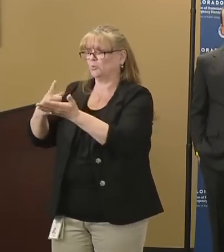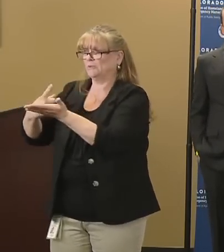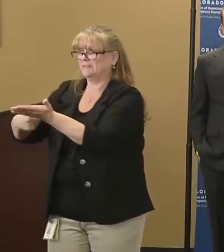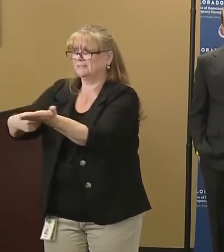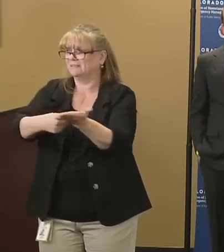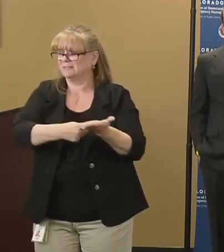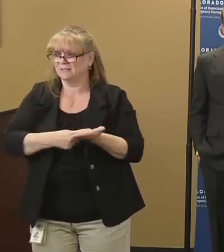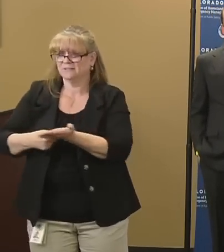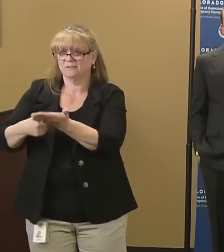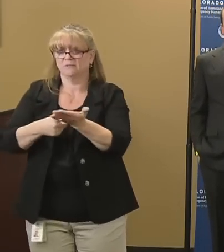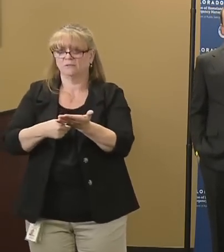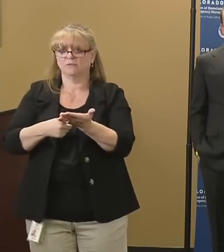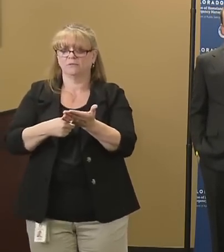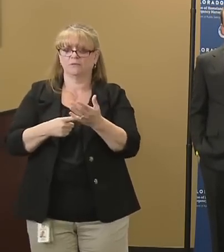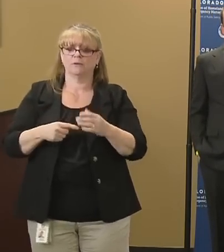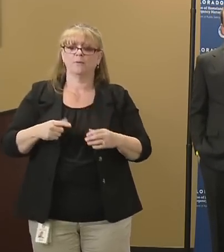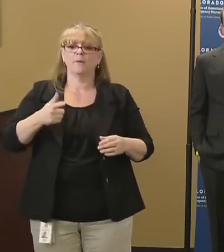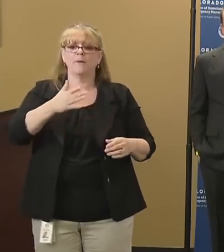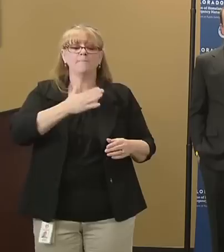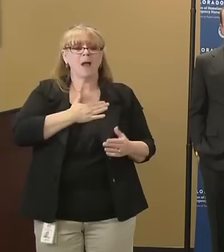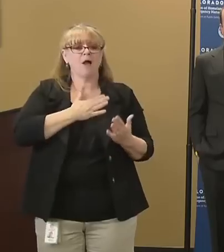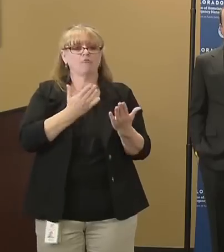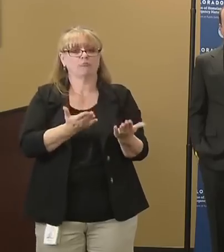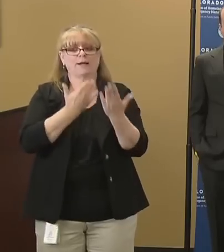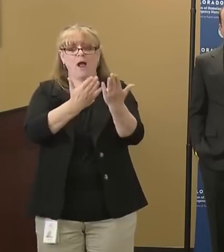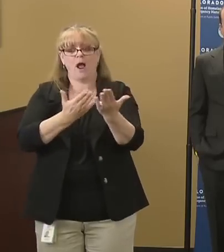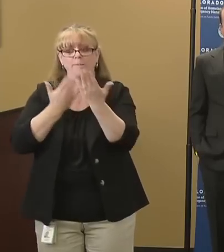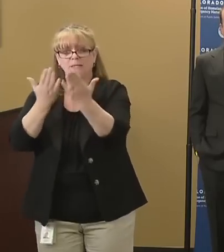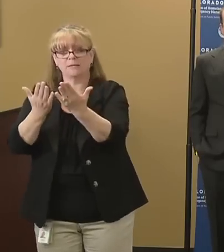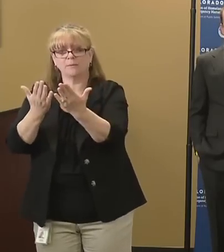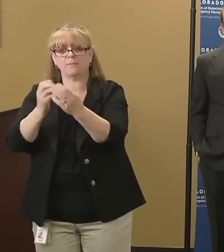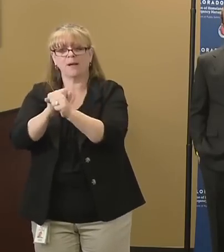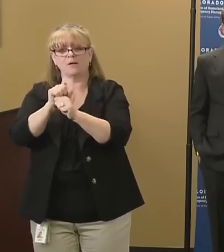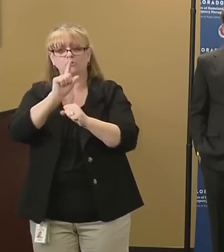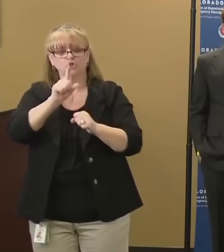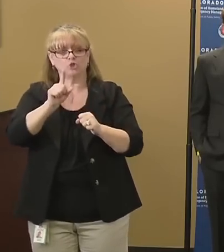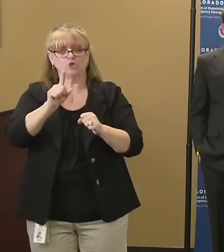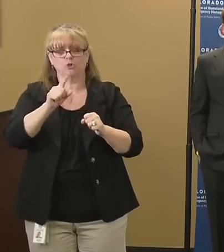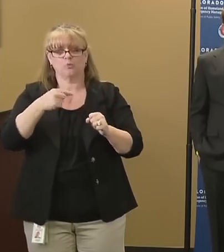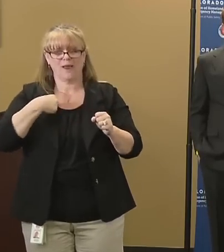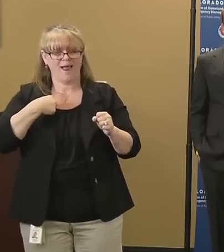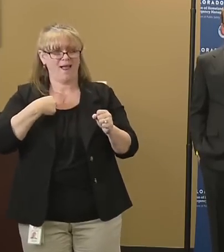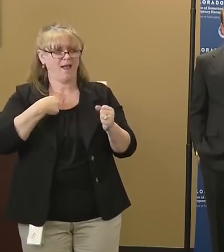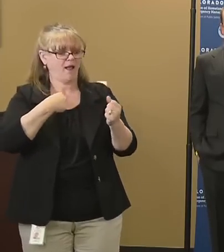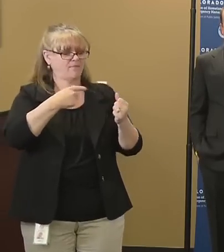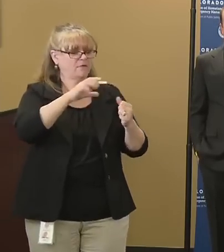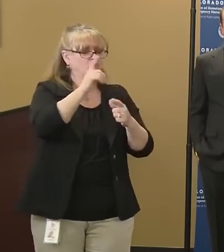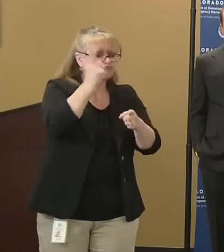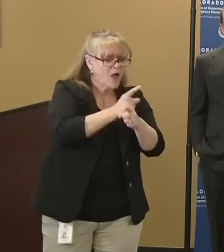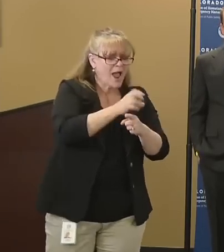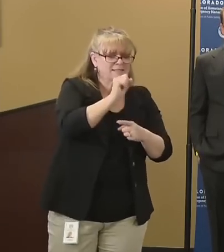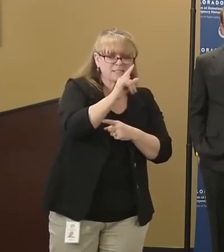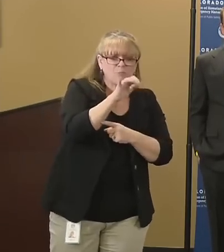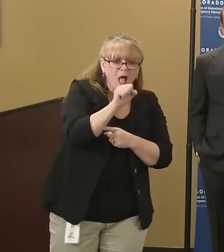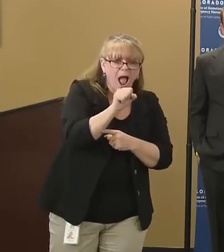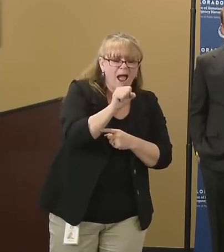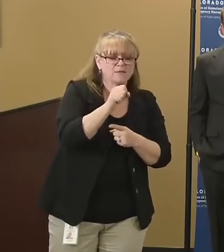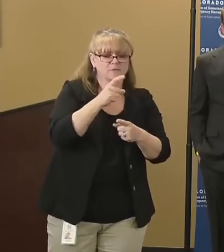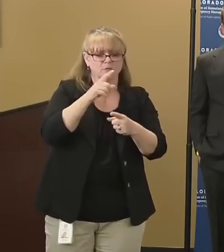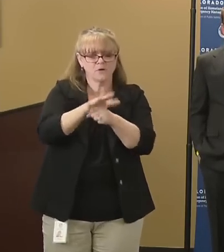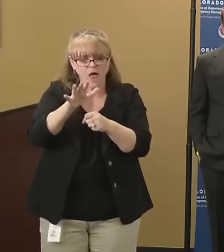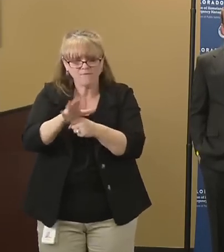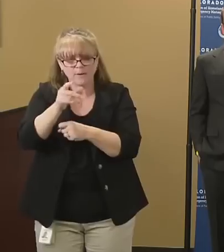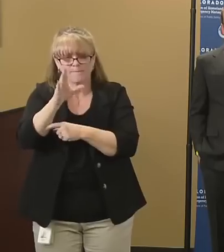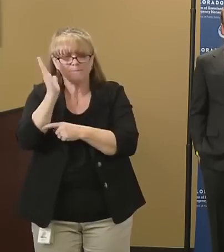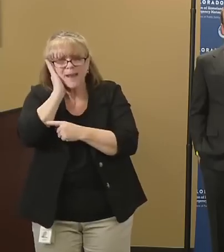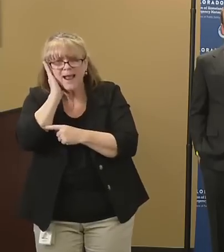at that is, let's make sure we have the right supplies, we don't run out of ICU beds, we don't run out of ventilators, so we don't have to make those